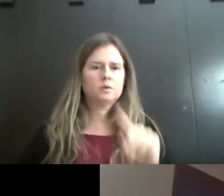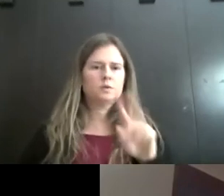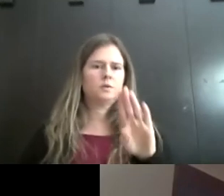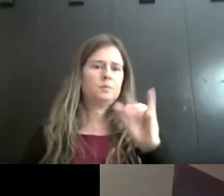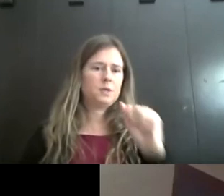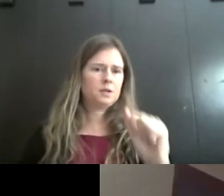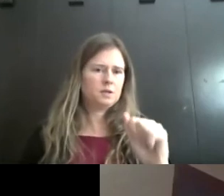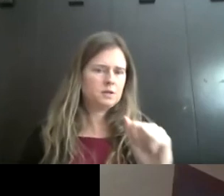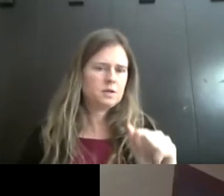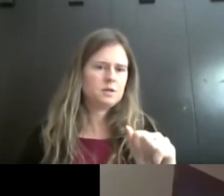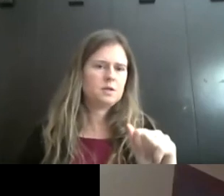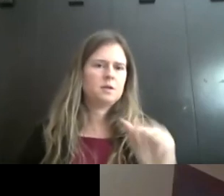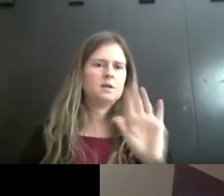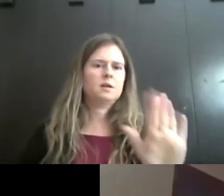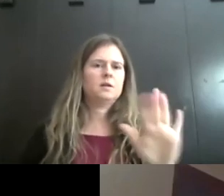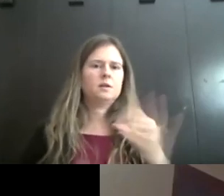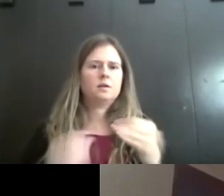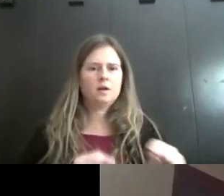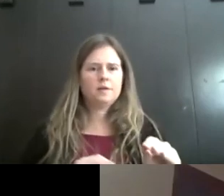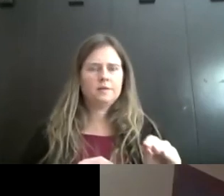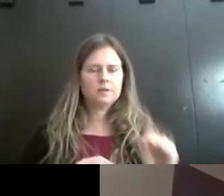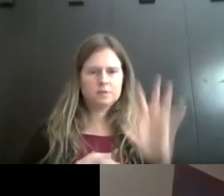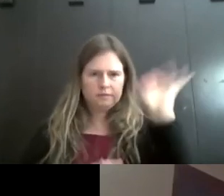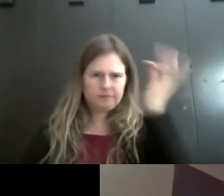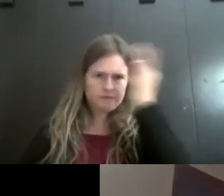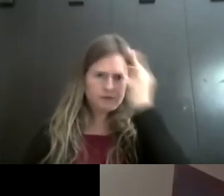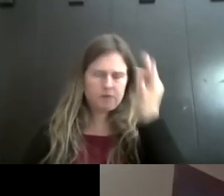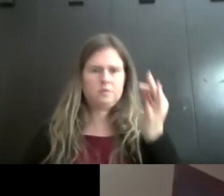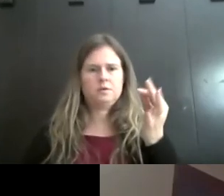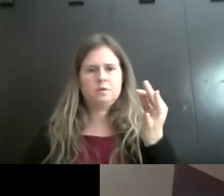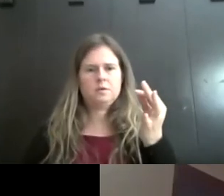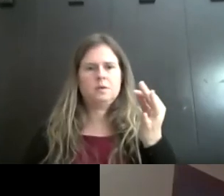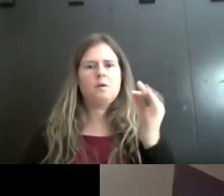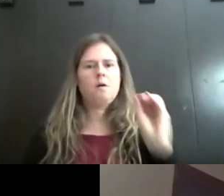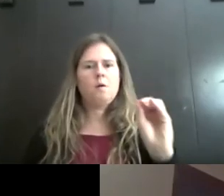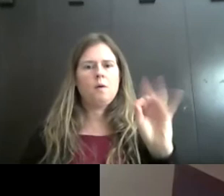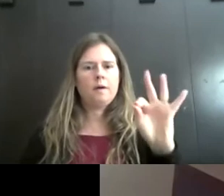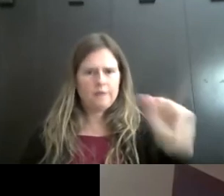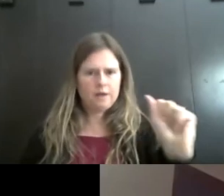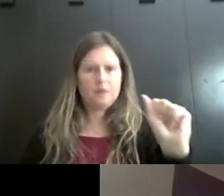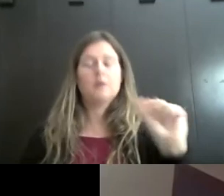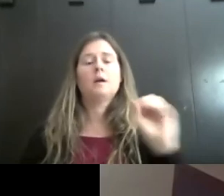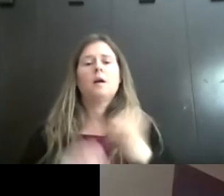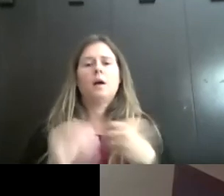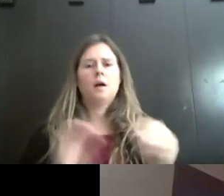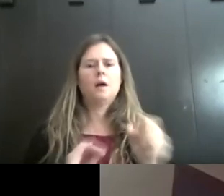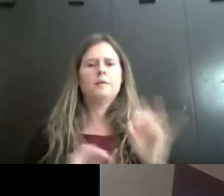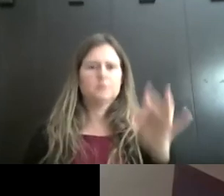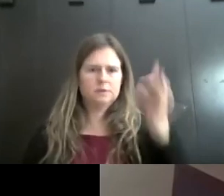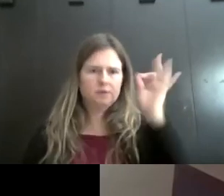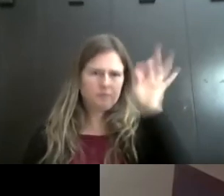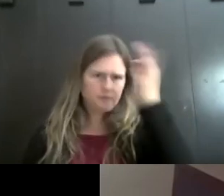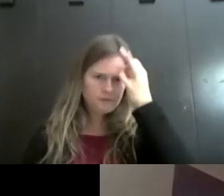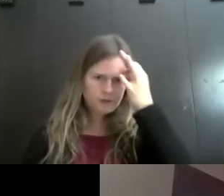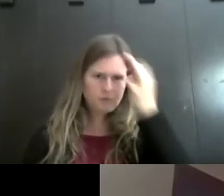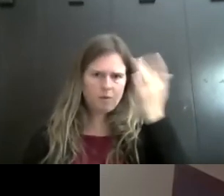their Office of Federal Acknowledgement, and anybody can see the list of tribes that are being under